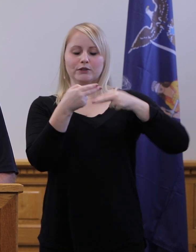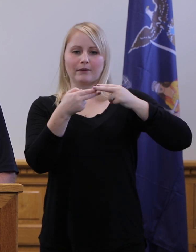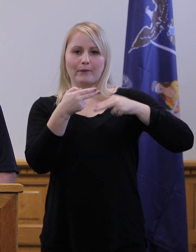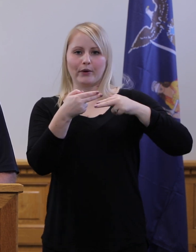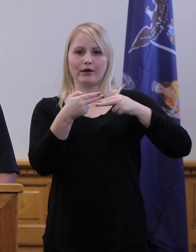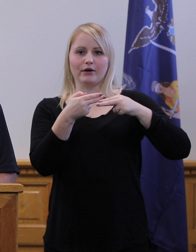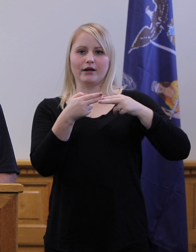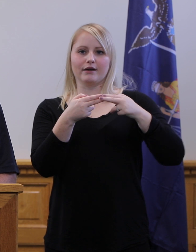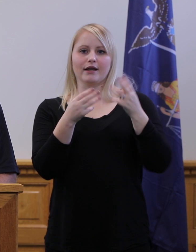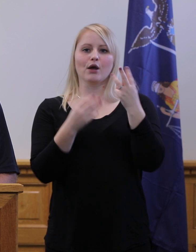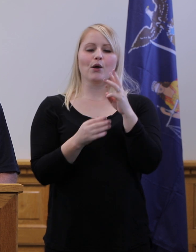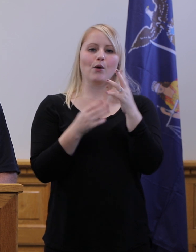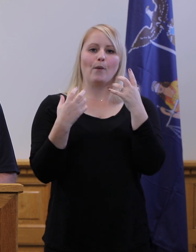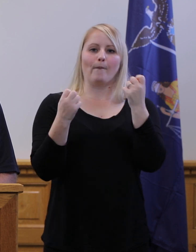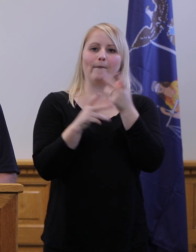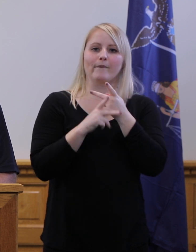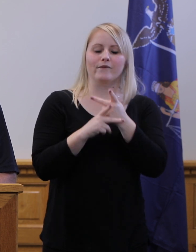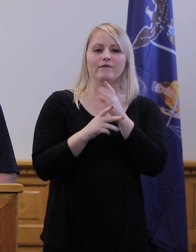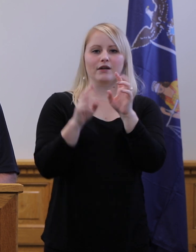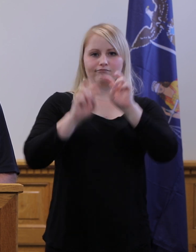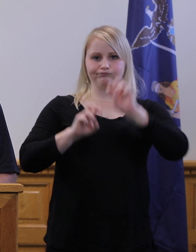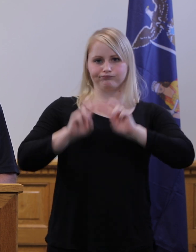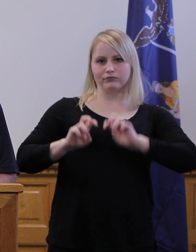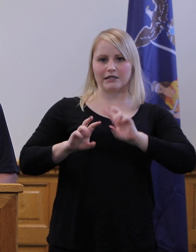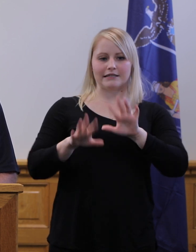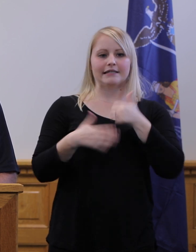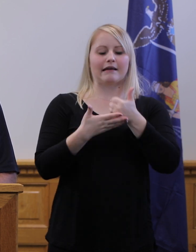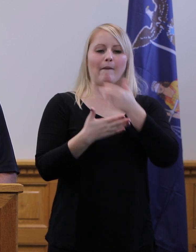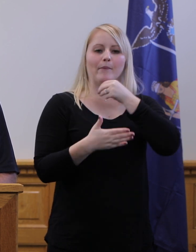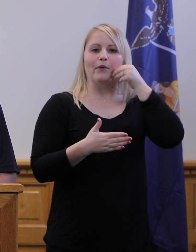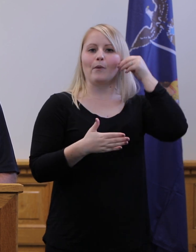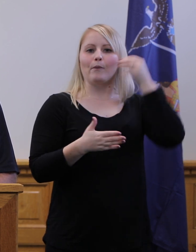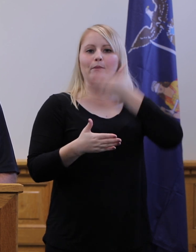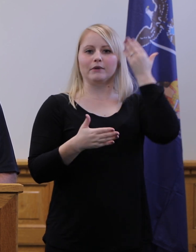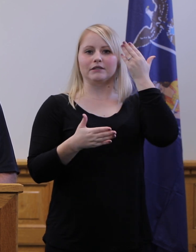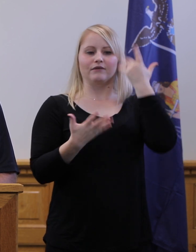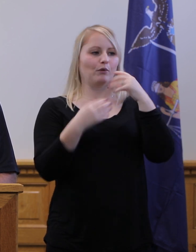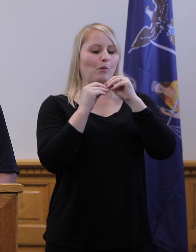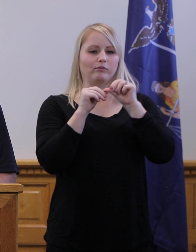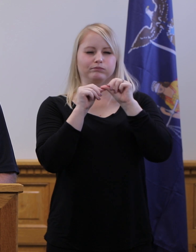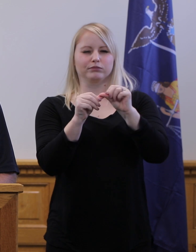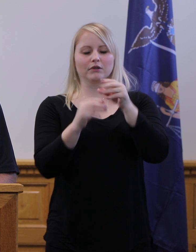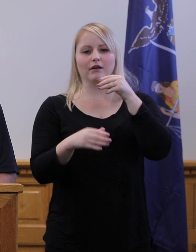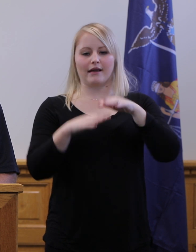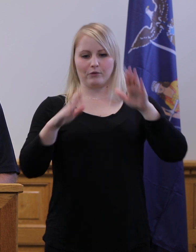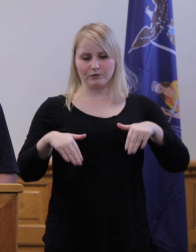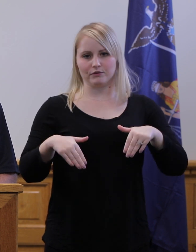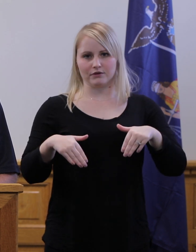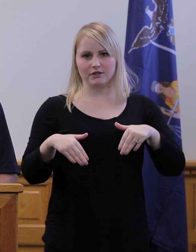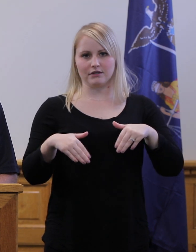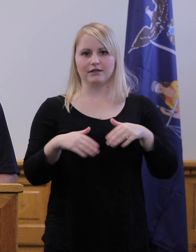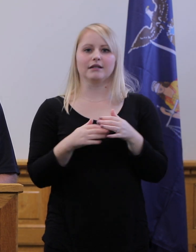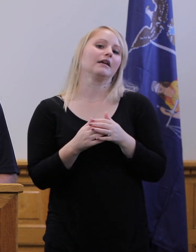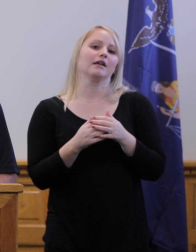examiners to help homeless people and get them into more permanent housing. The temporary positions will be eliminated when all the grant funding is